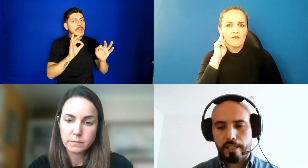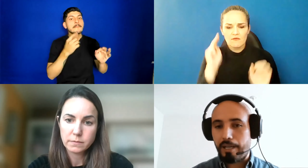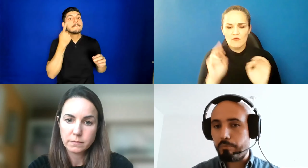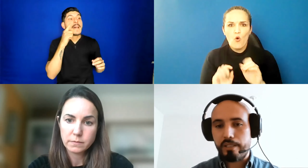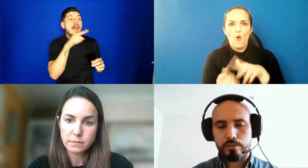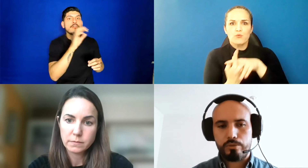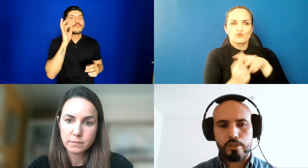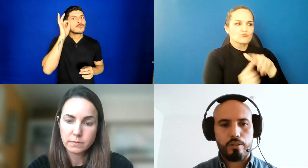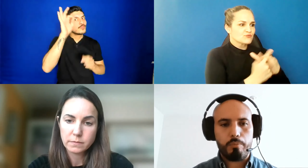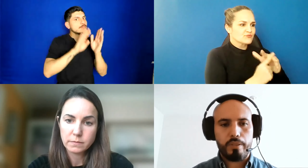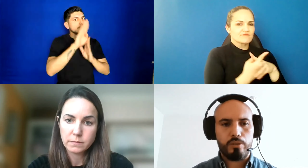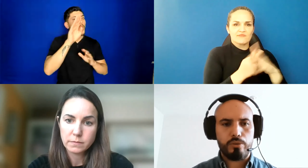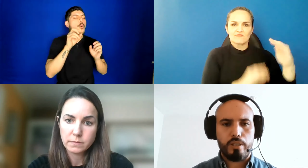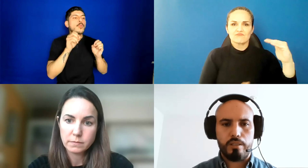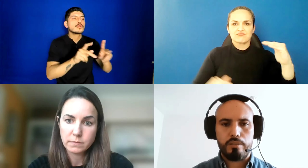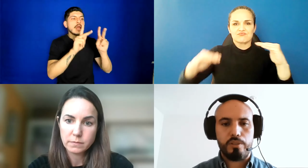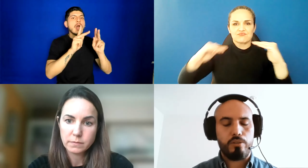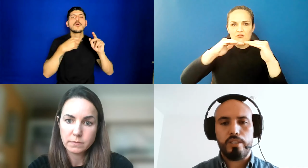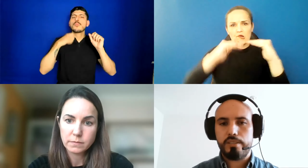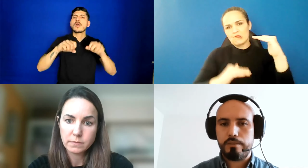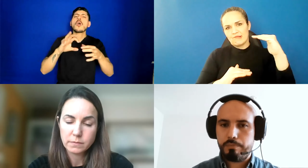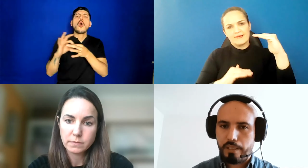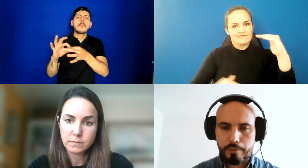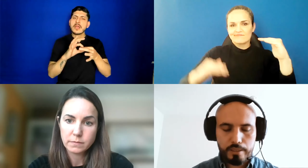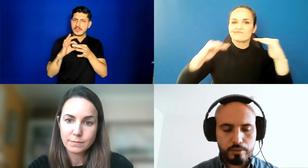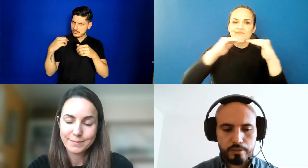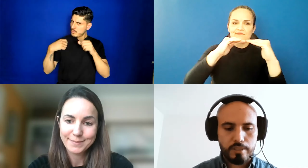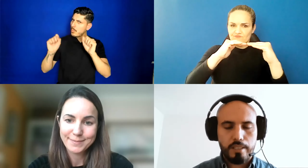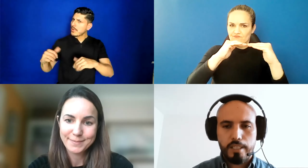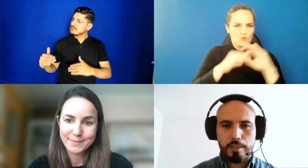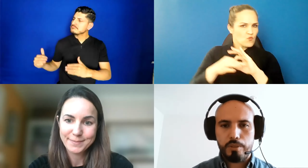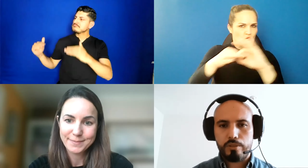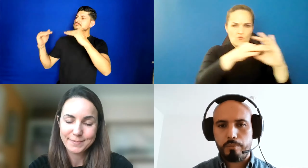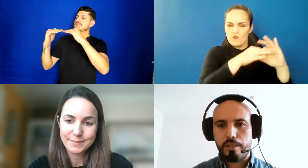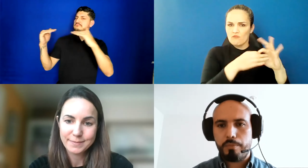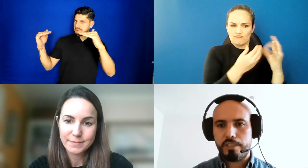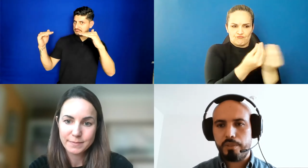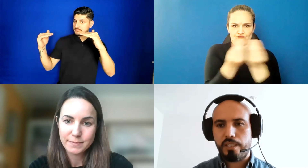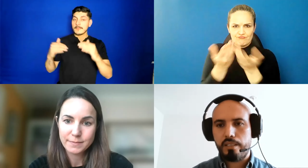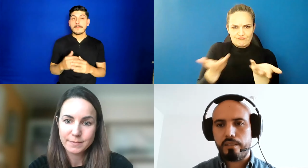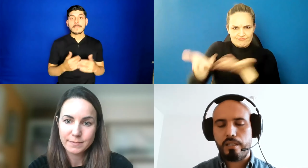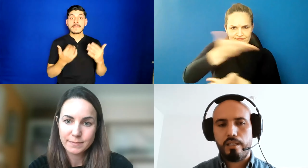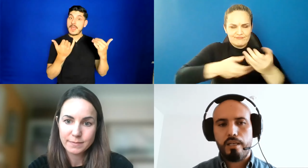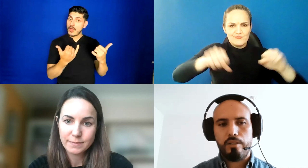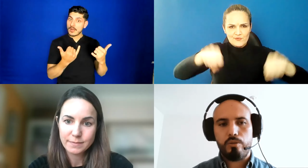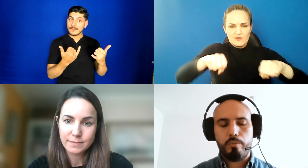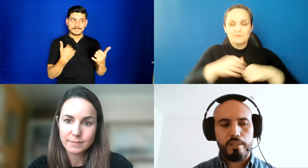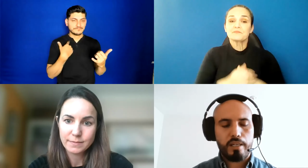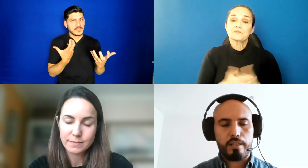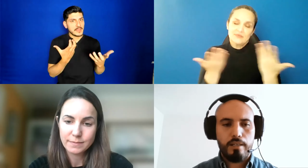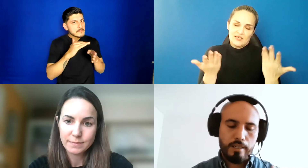that generate opportunities for these students. So with that, I